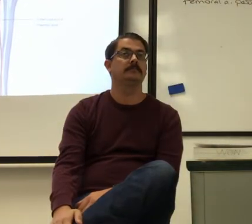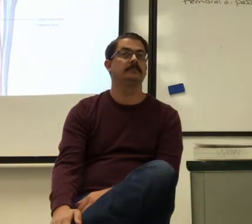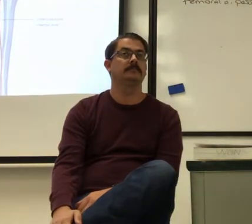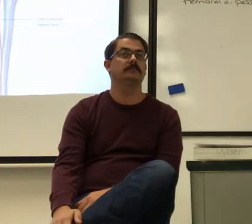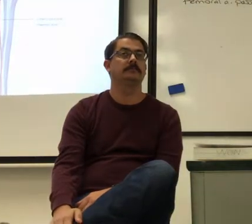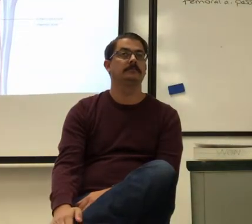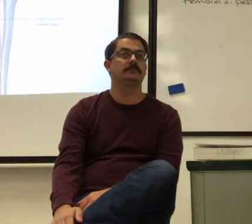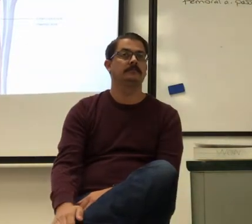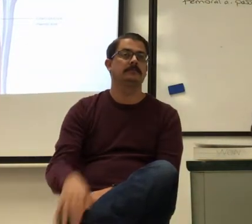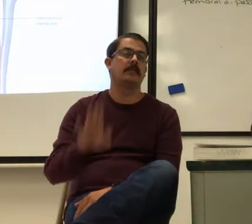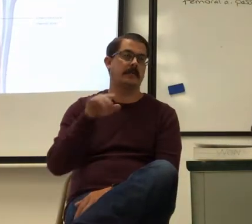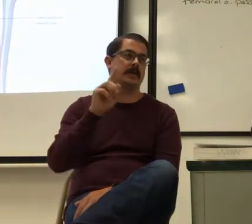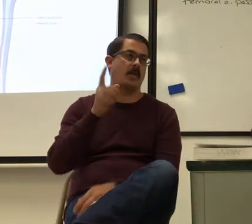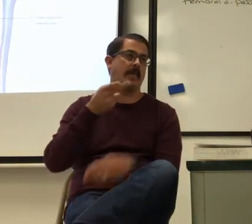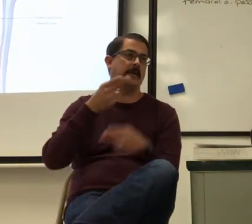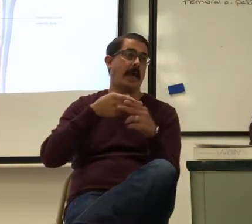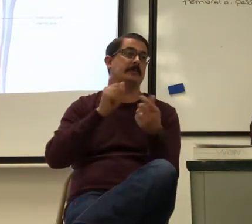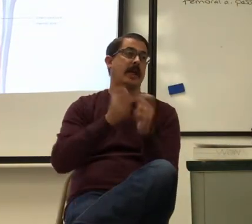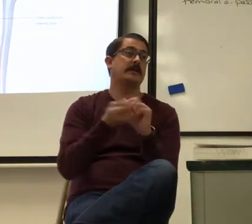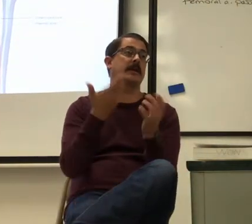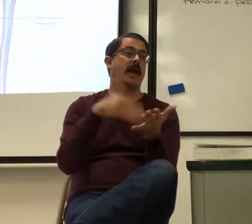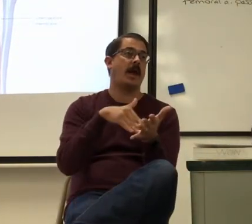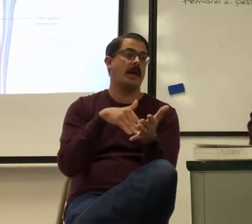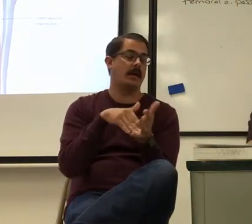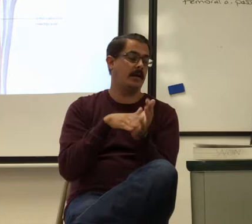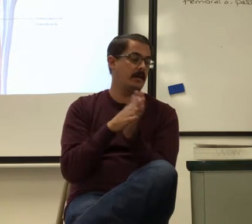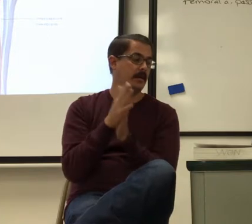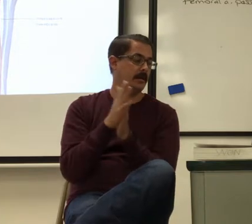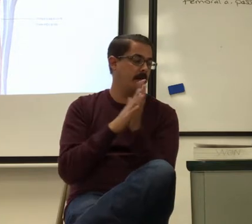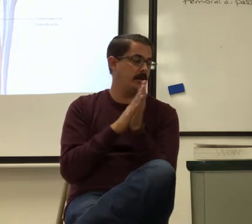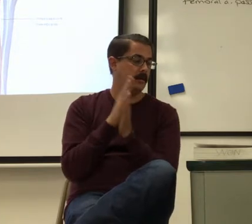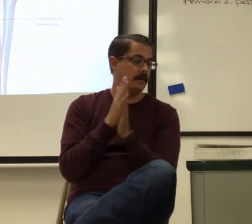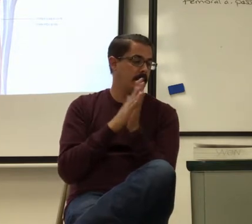And that's where the name changes from